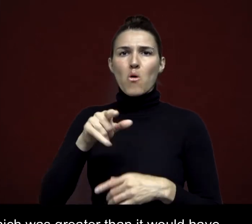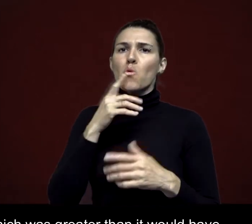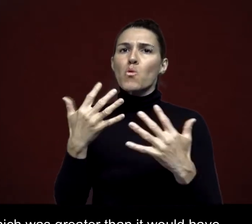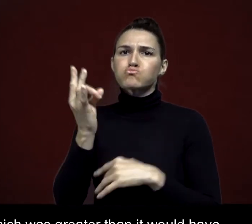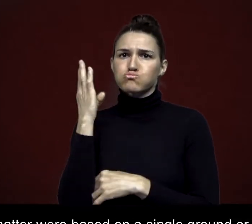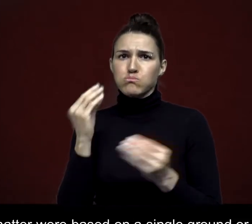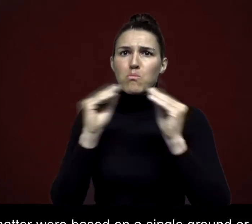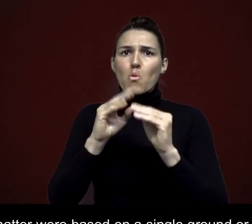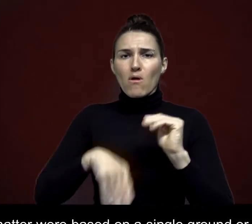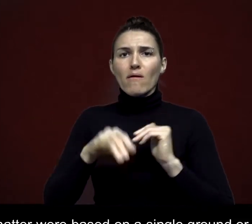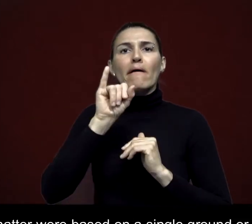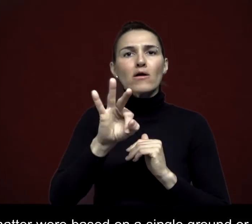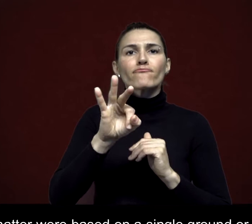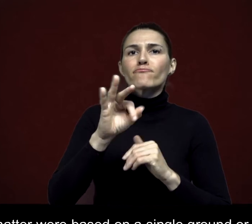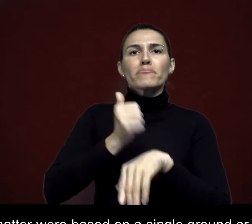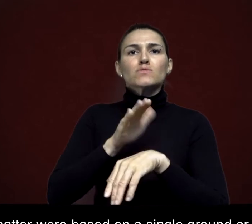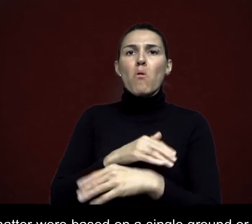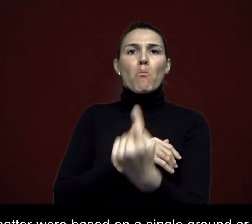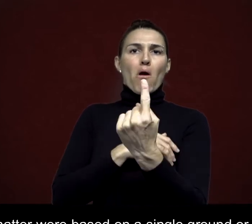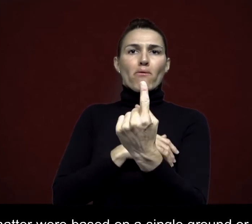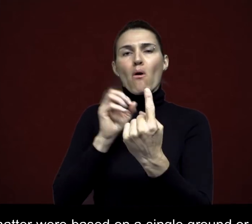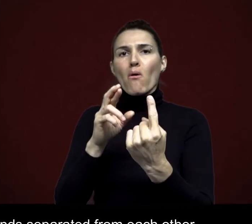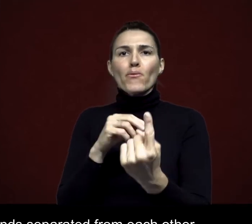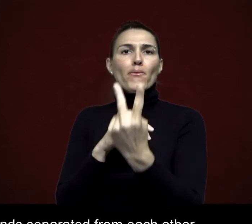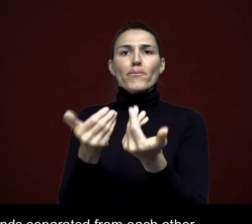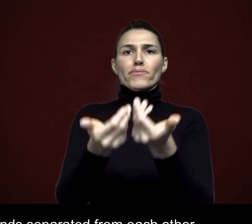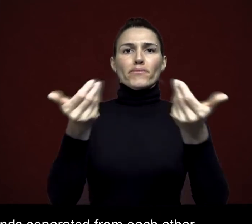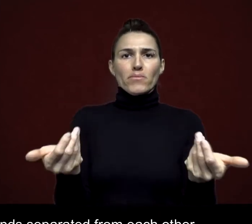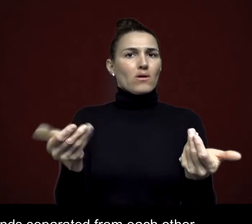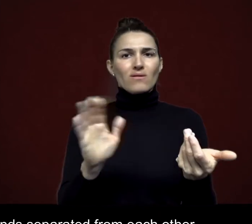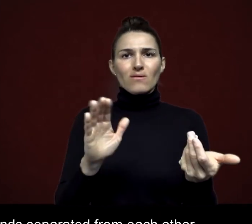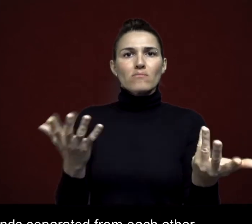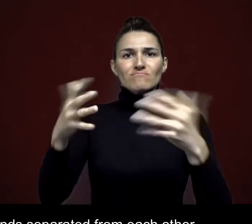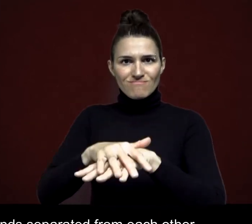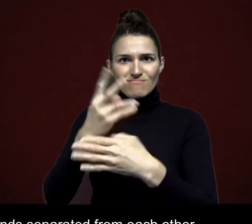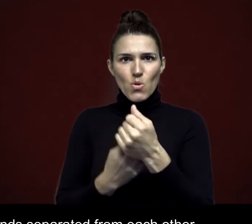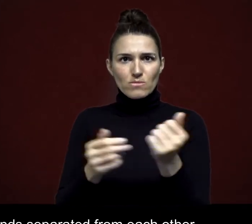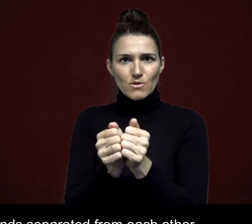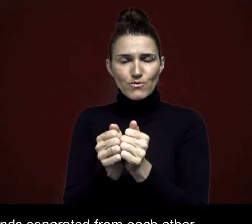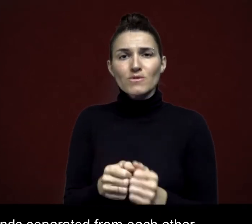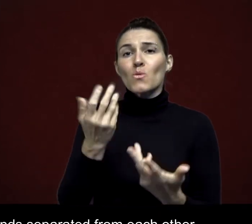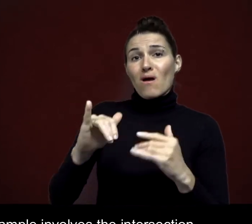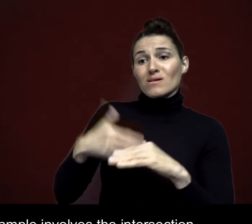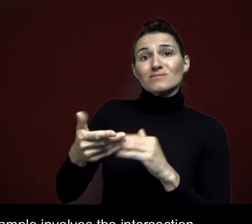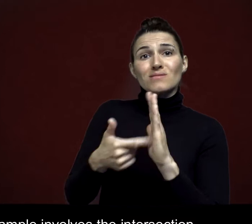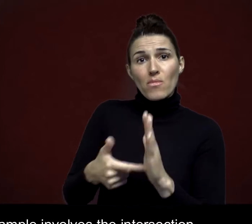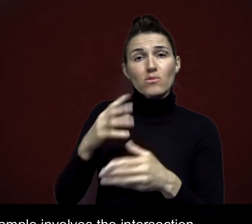have been if the matter were based on a single ground or the two grounds separated from each other. This next example